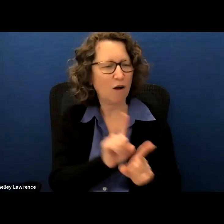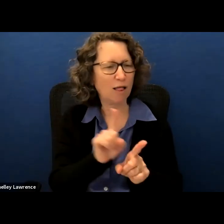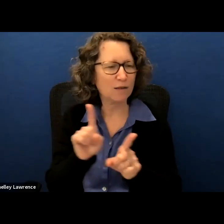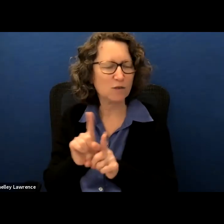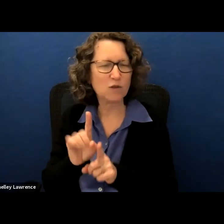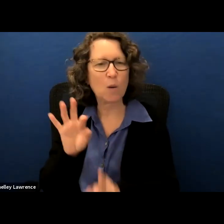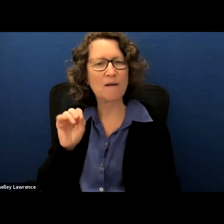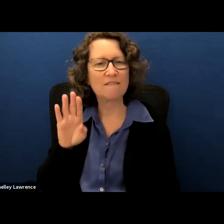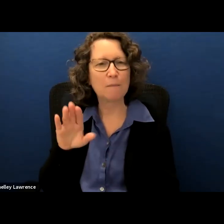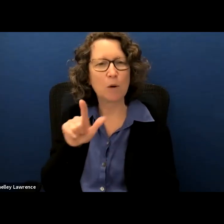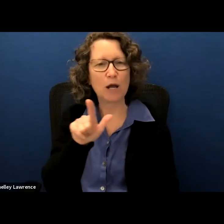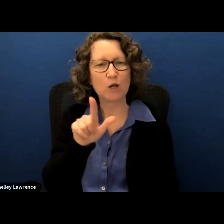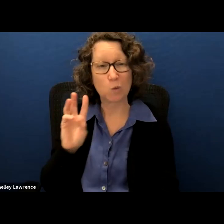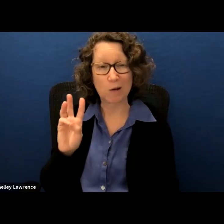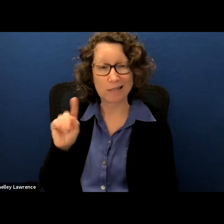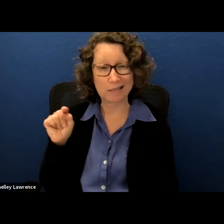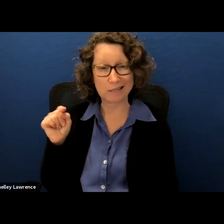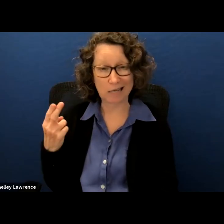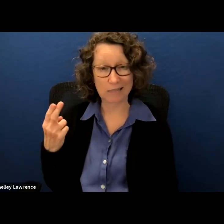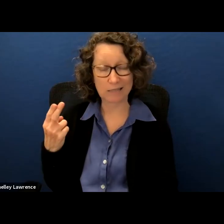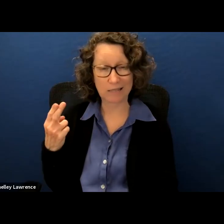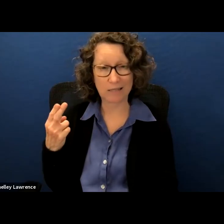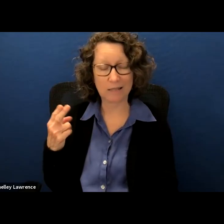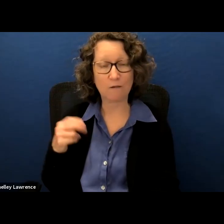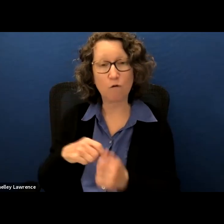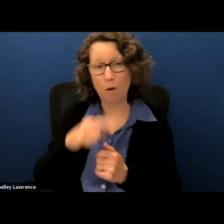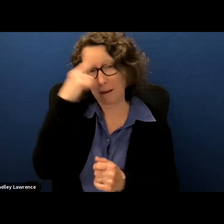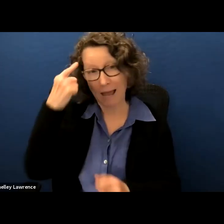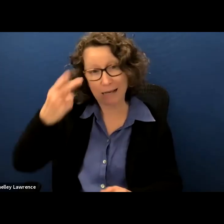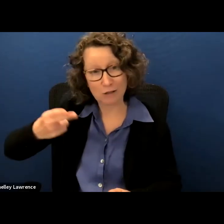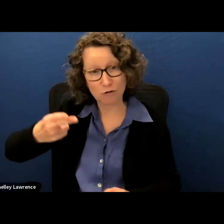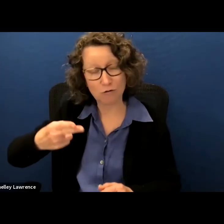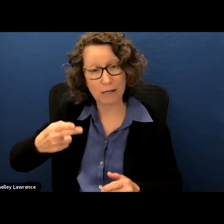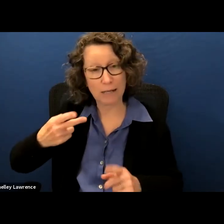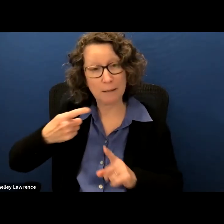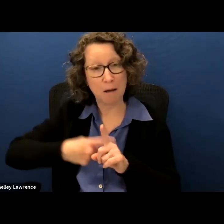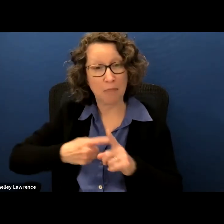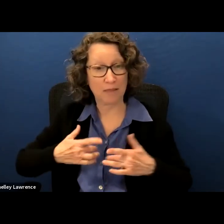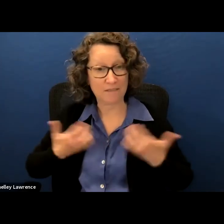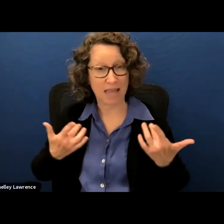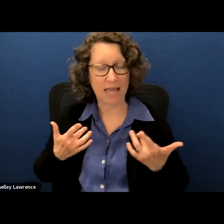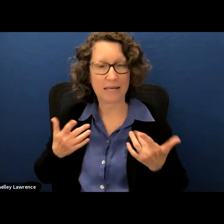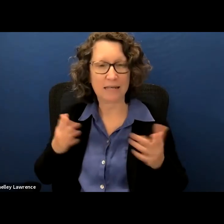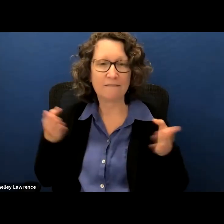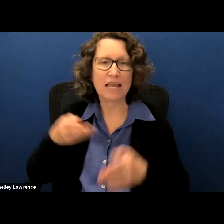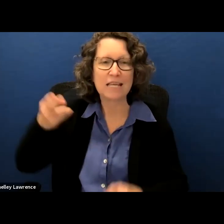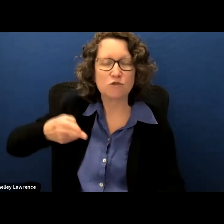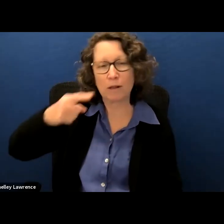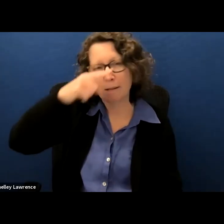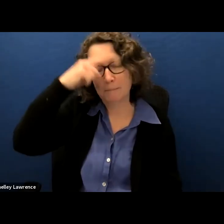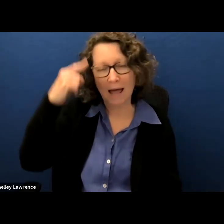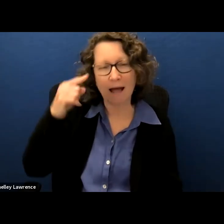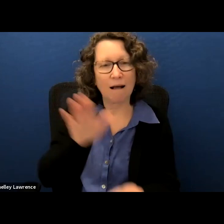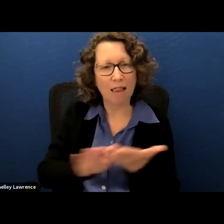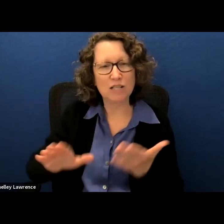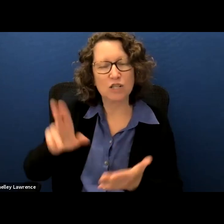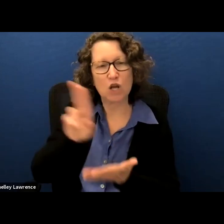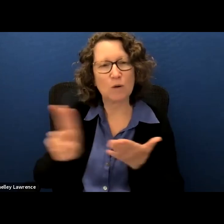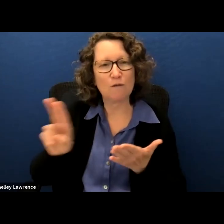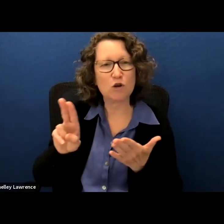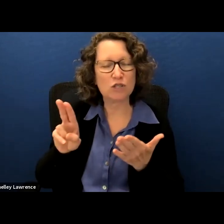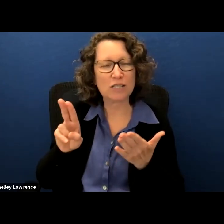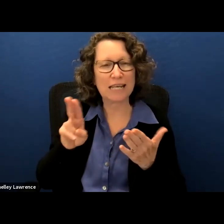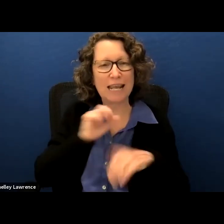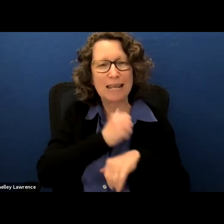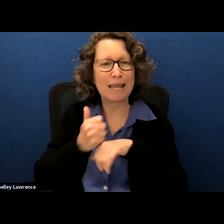on February 26th for a Black History Month event featuring historically Black college and university affair.